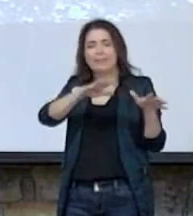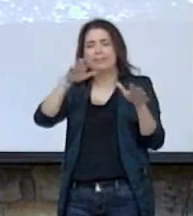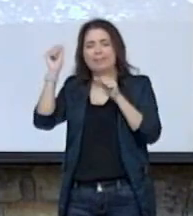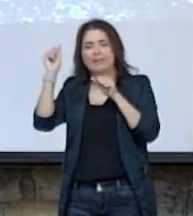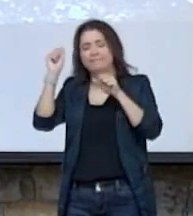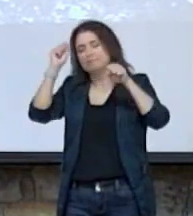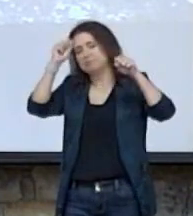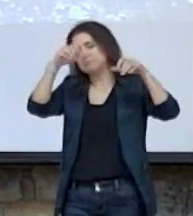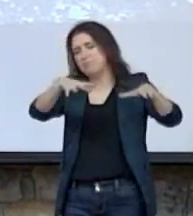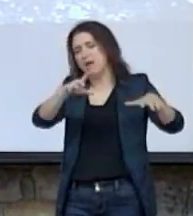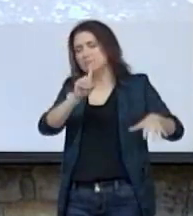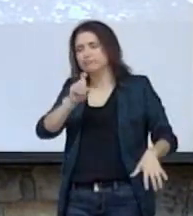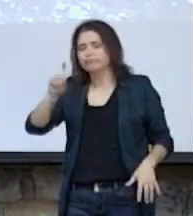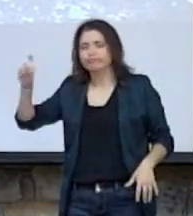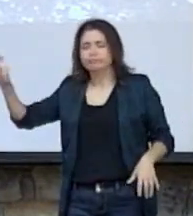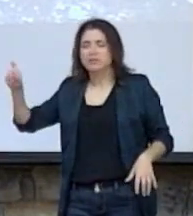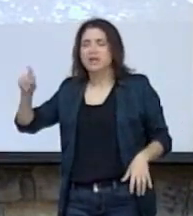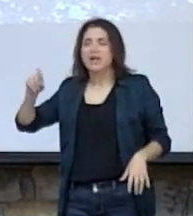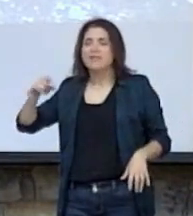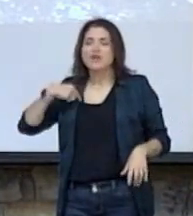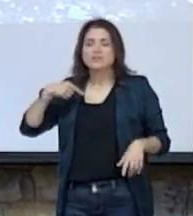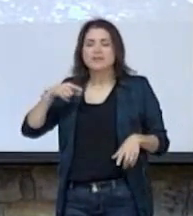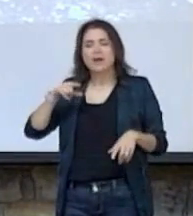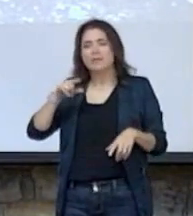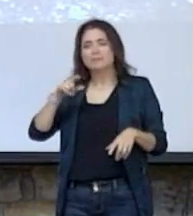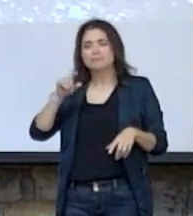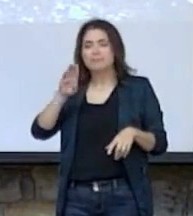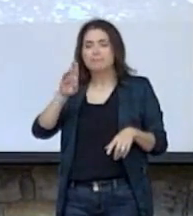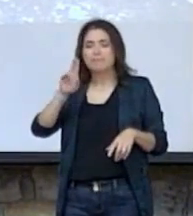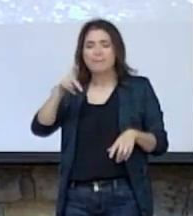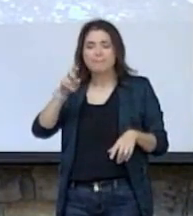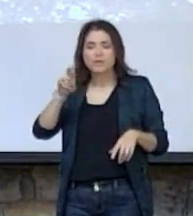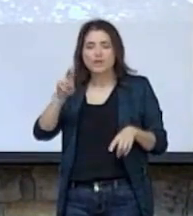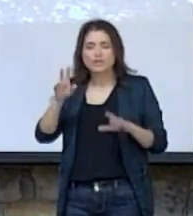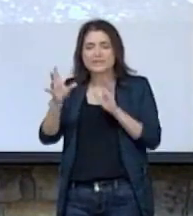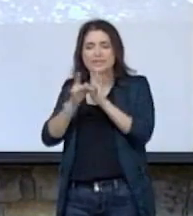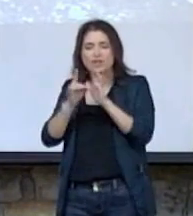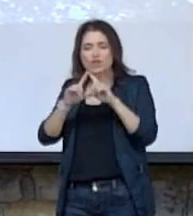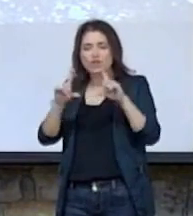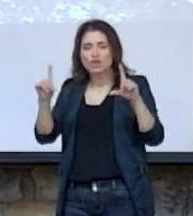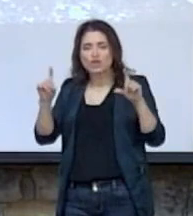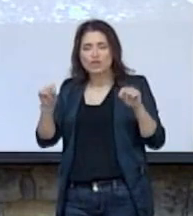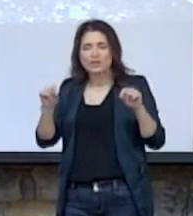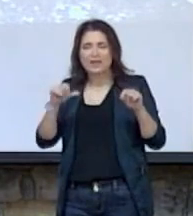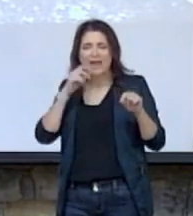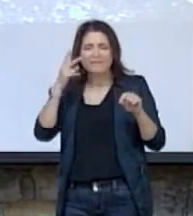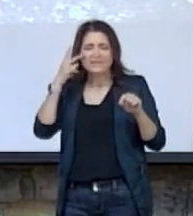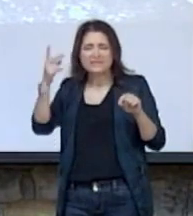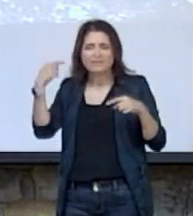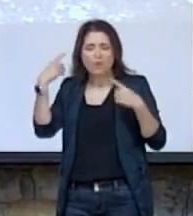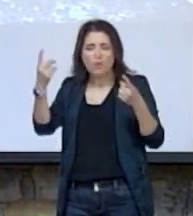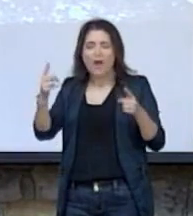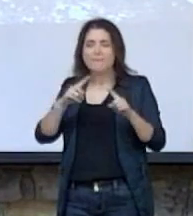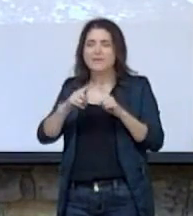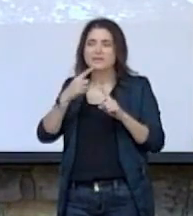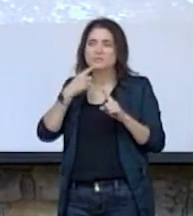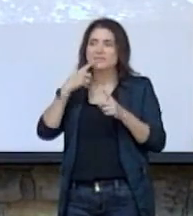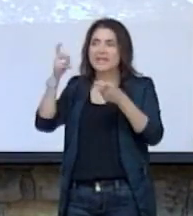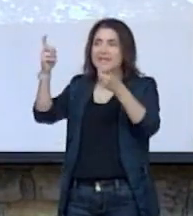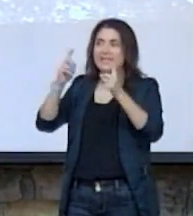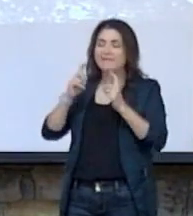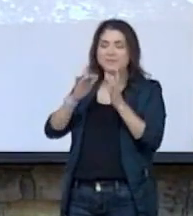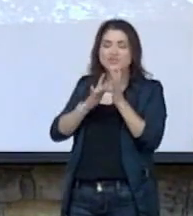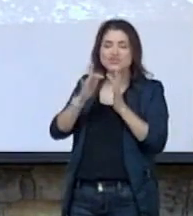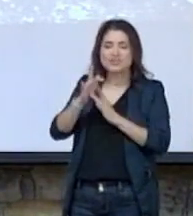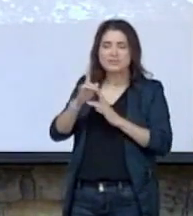You know, there's a bumper sticker I haven't seen in a while, but it used to say, give me Jesus, but not the church. And the